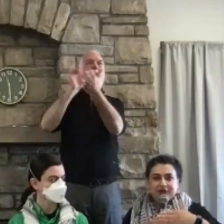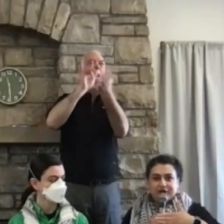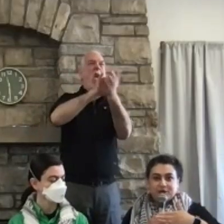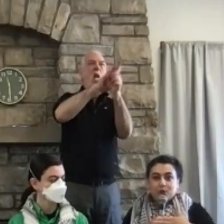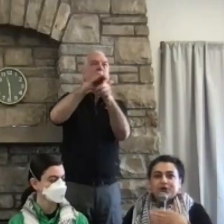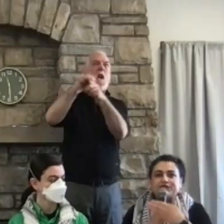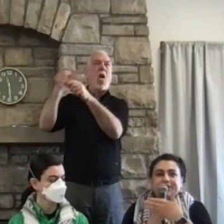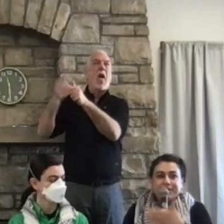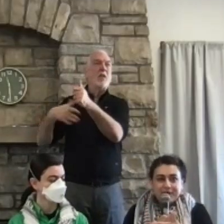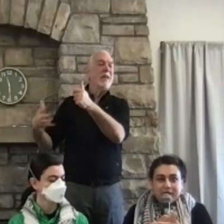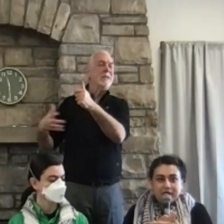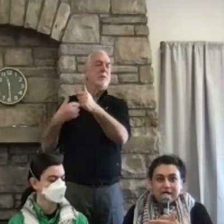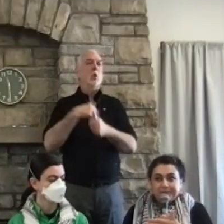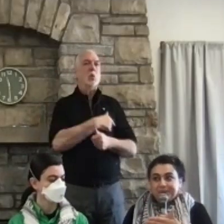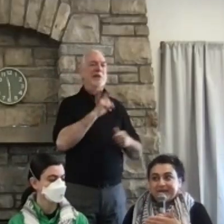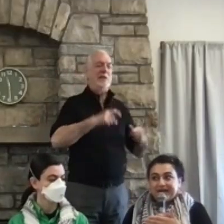get together in order to